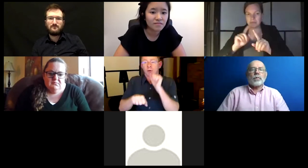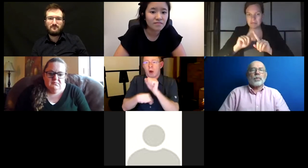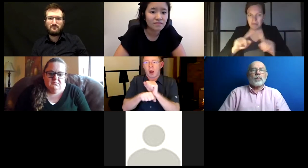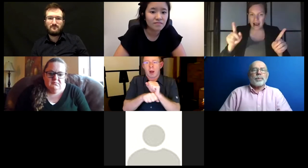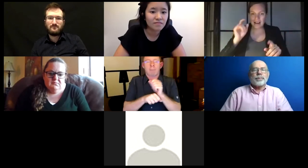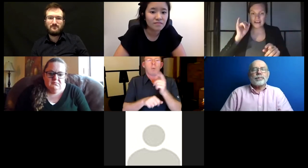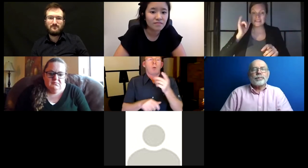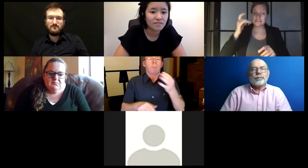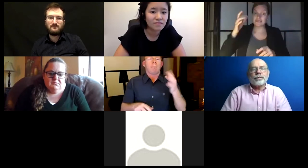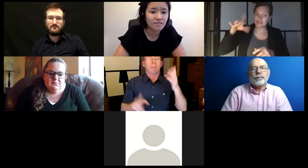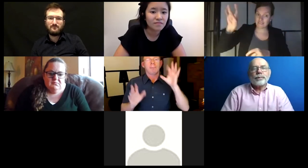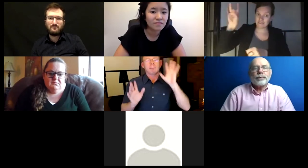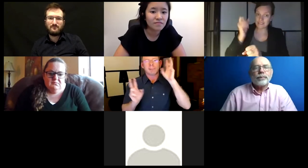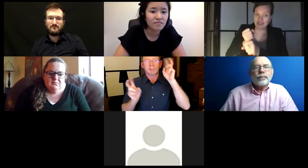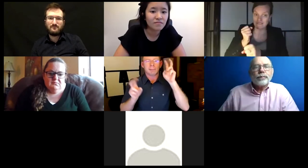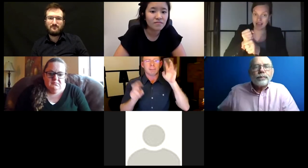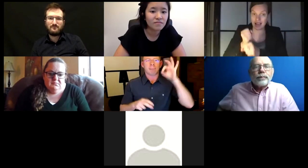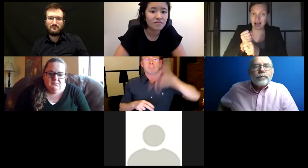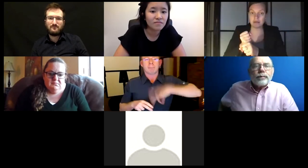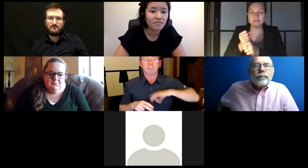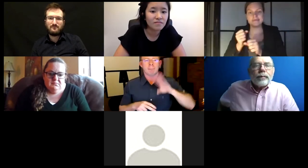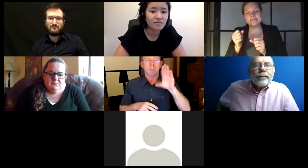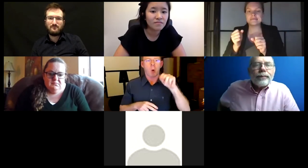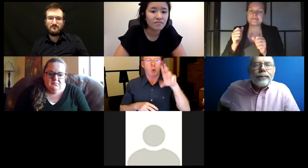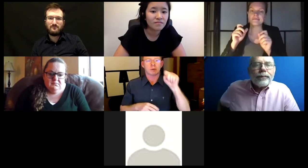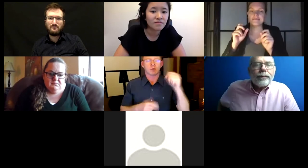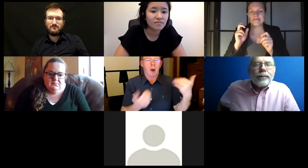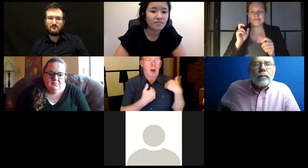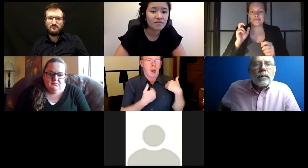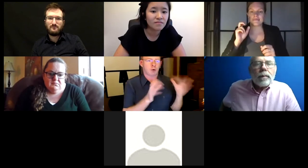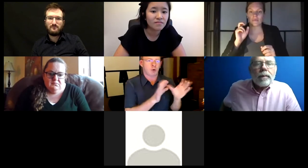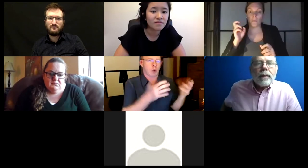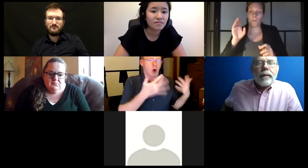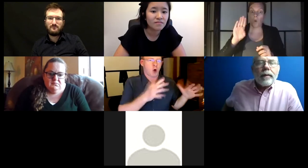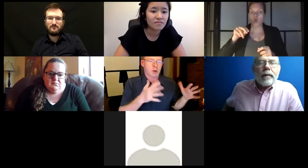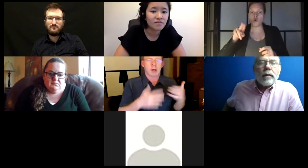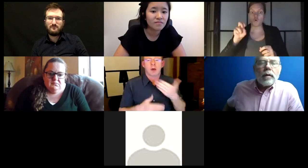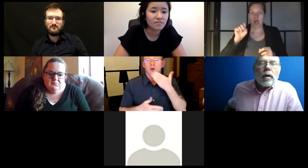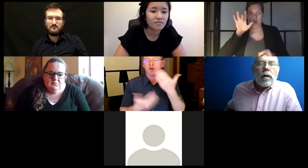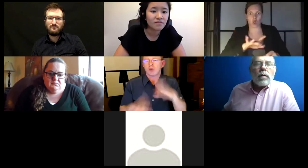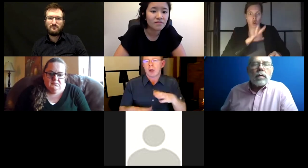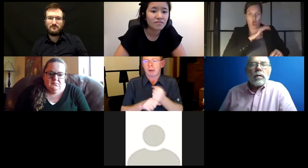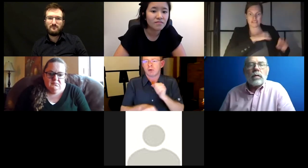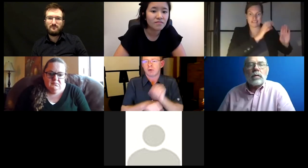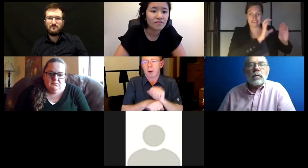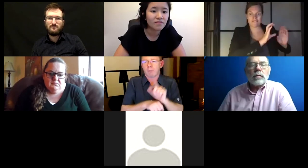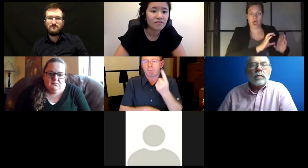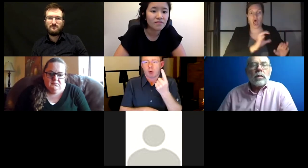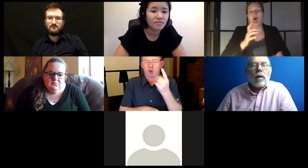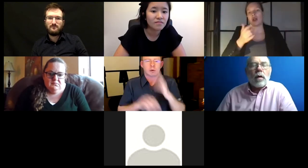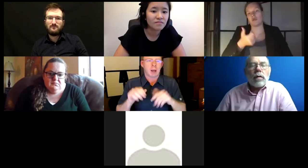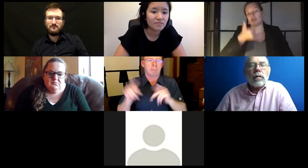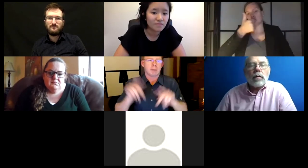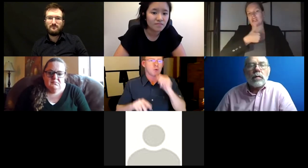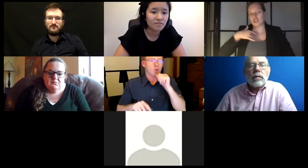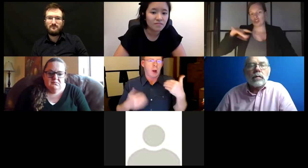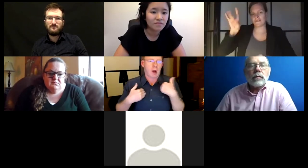employers are required to provide these courses at work. And if you already have